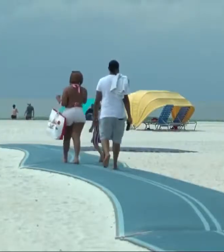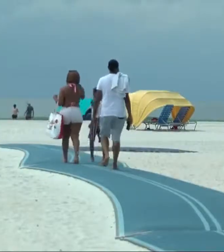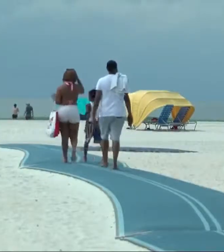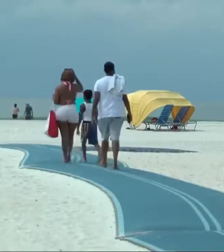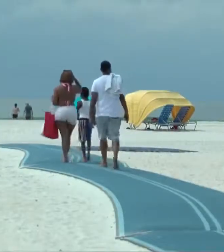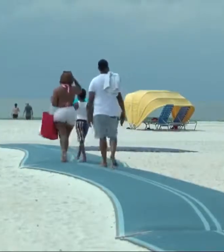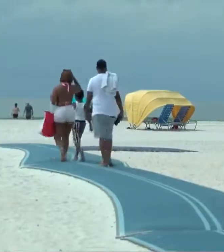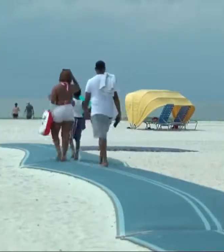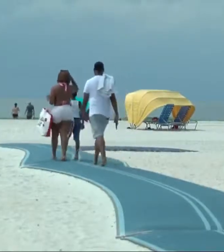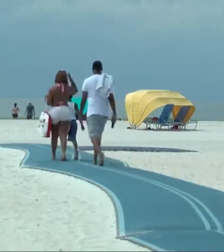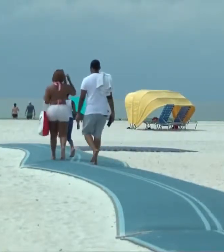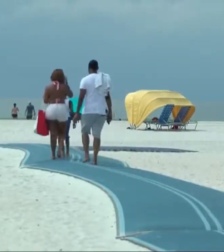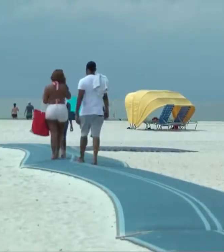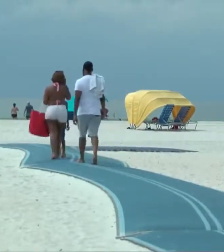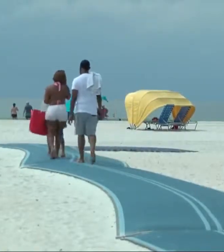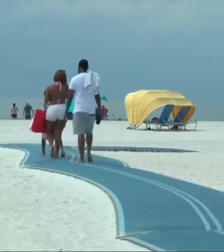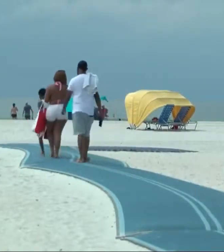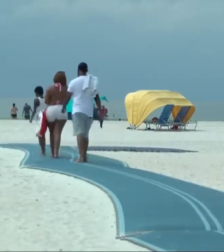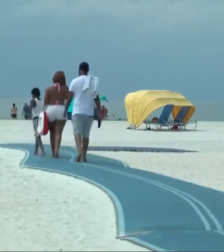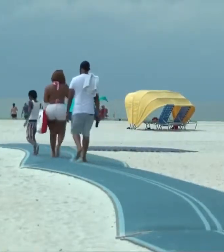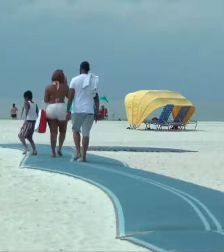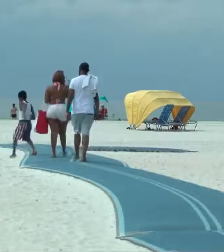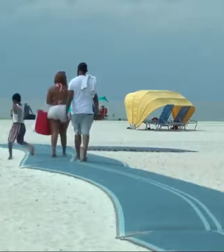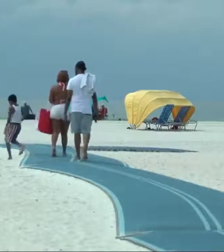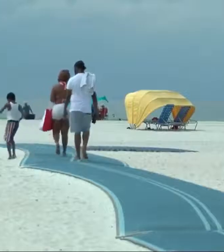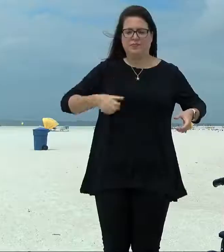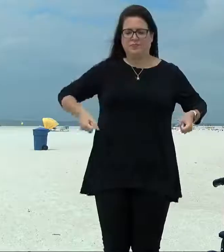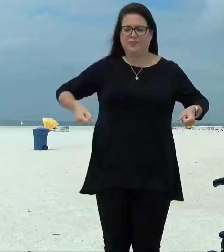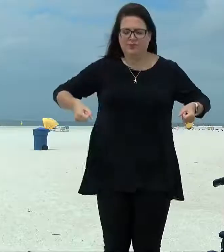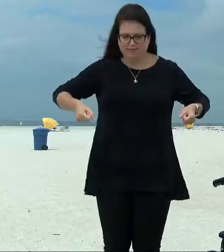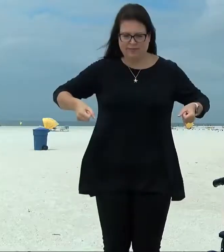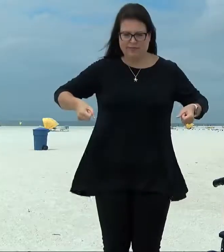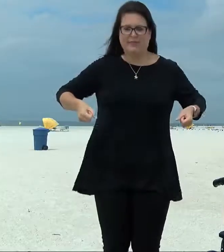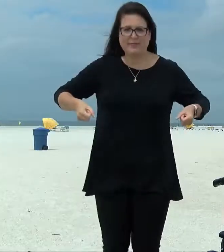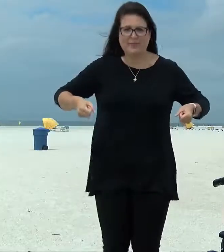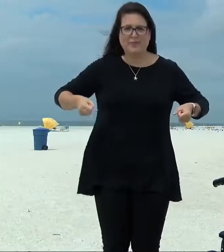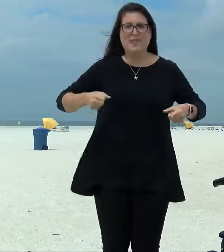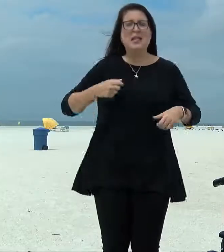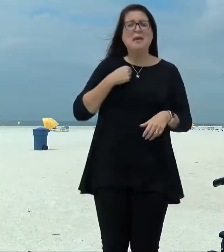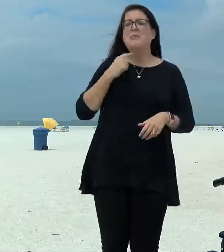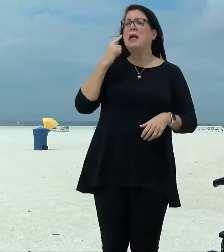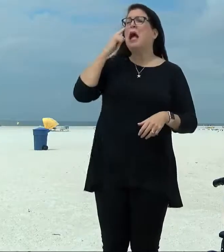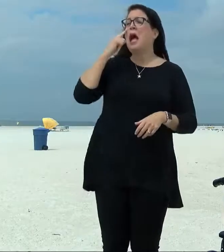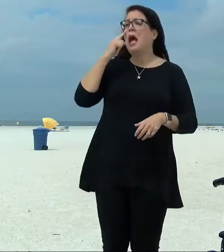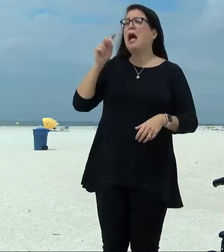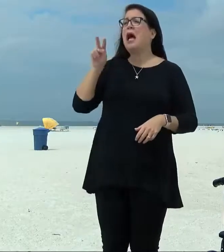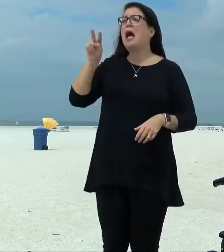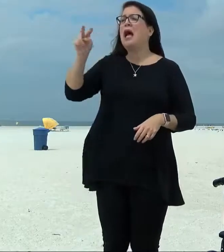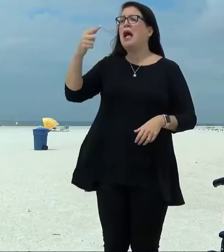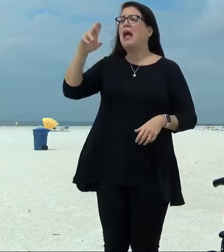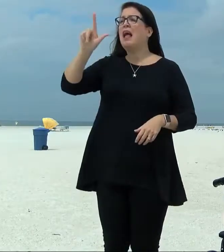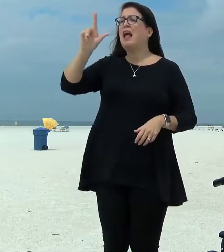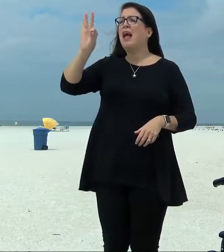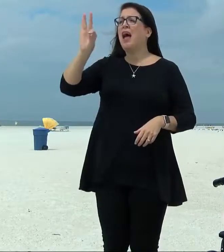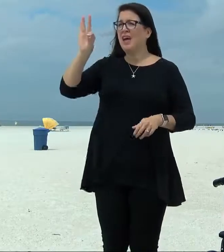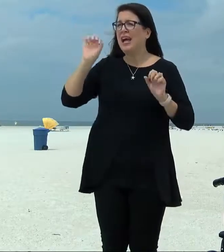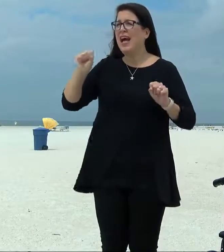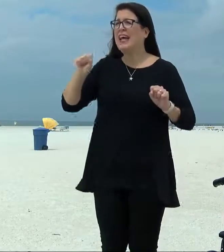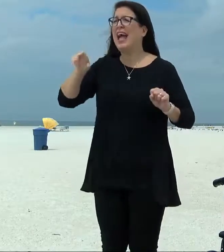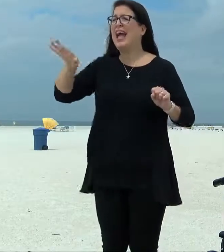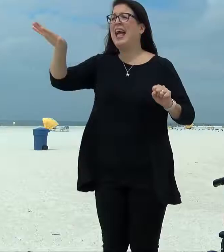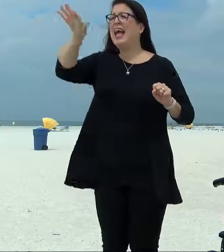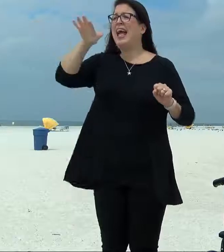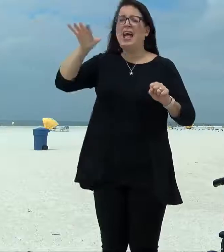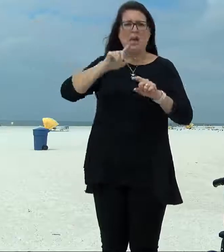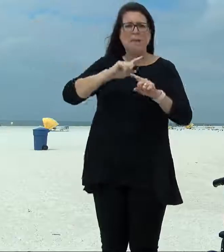become just as common as umbrellas and lawn chairs. To be able to get onto the sand and get close to the water is